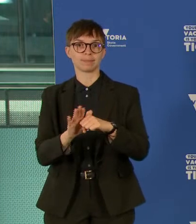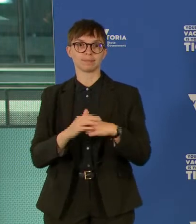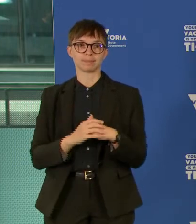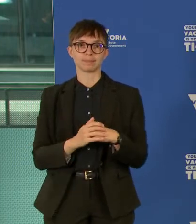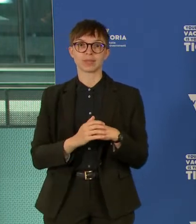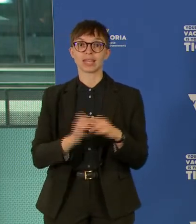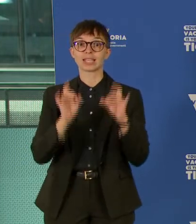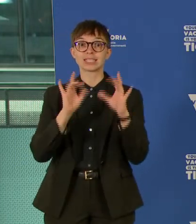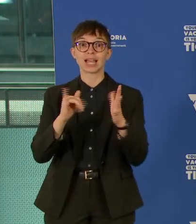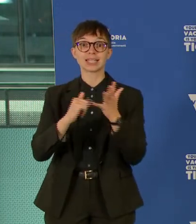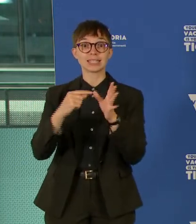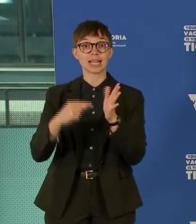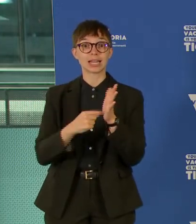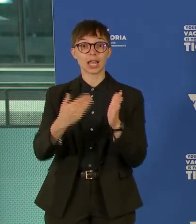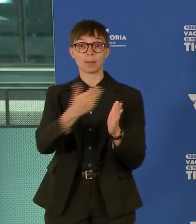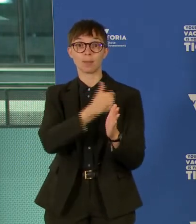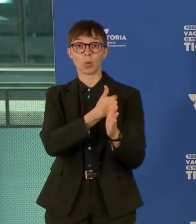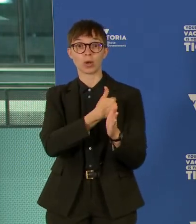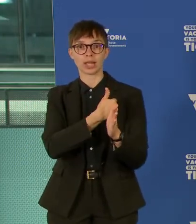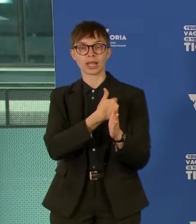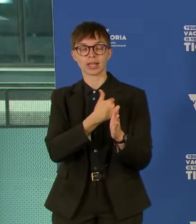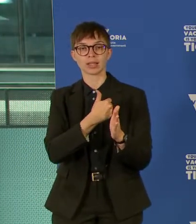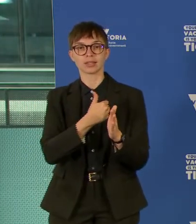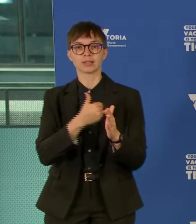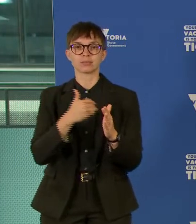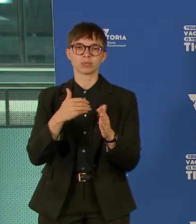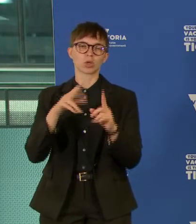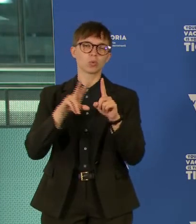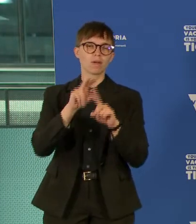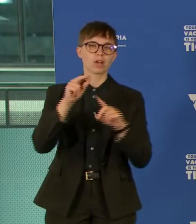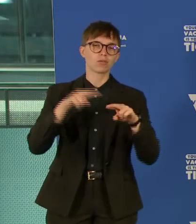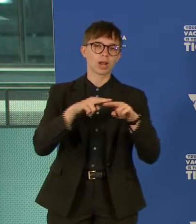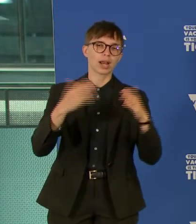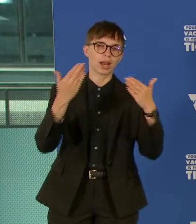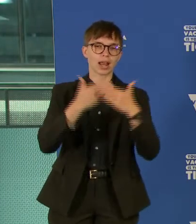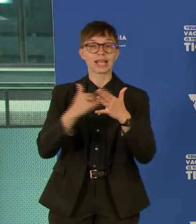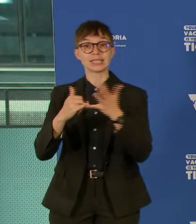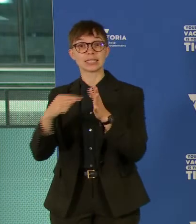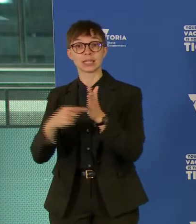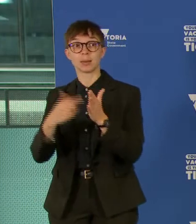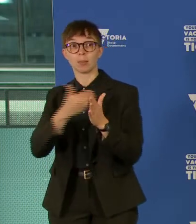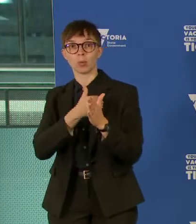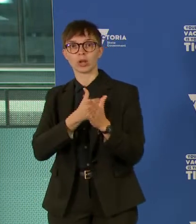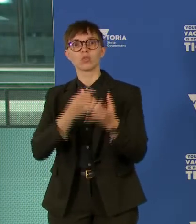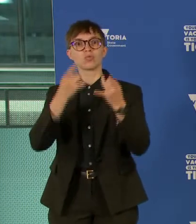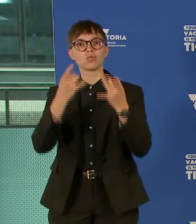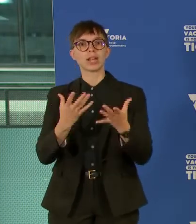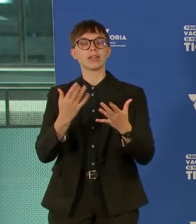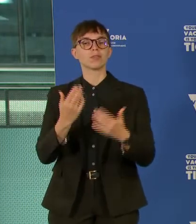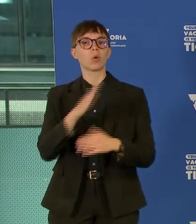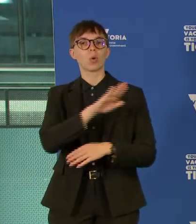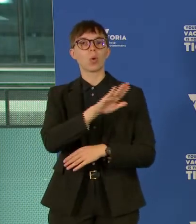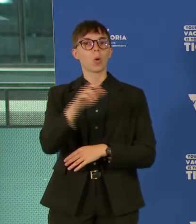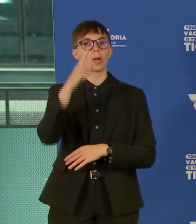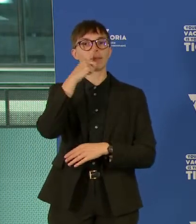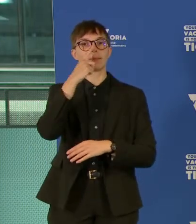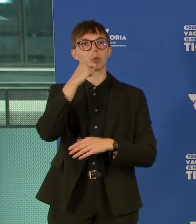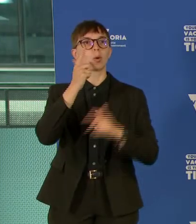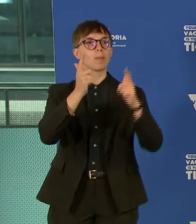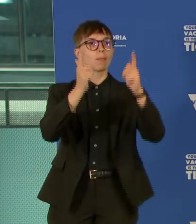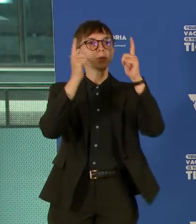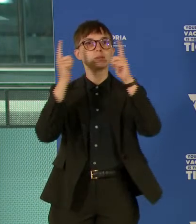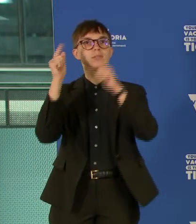more on the individual discretion of all of us in the community to make appropriate choices